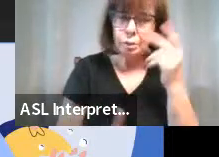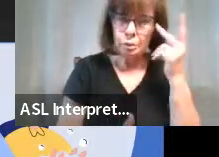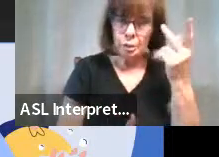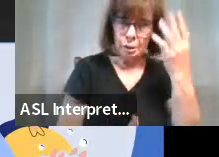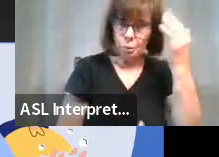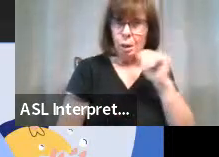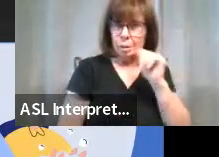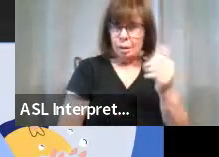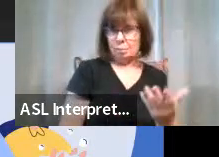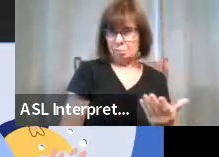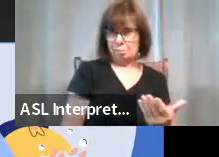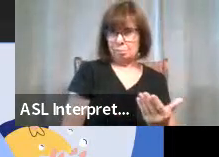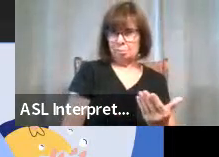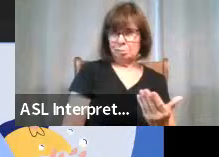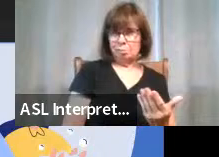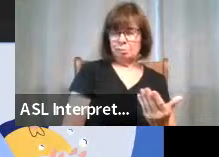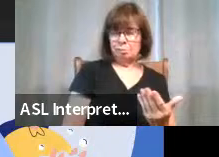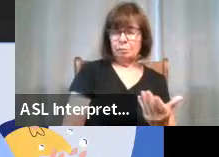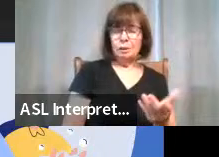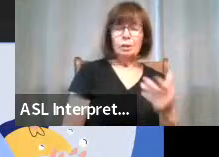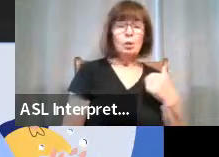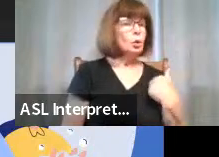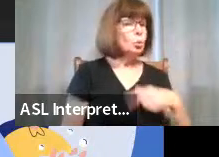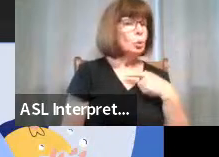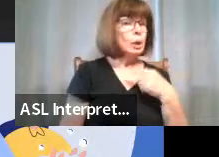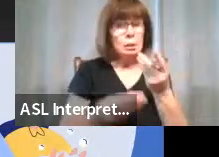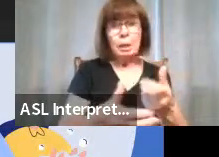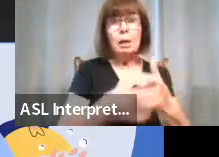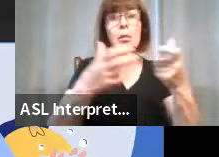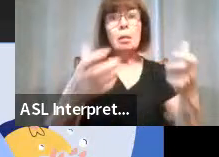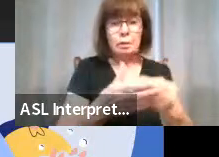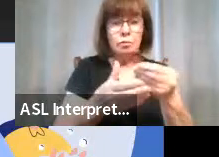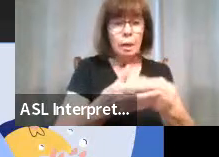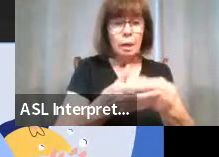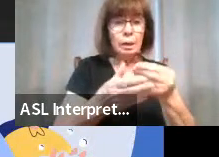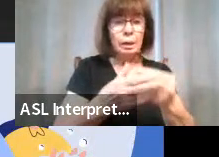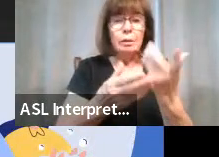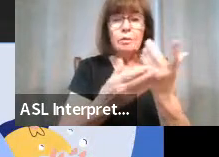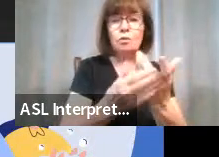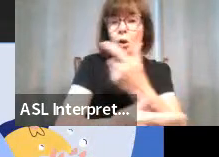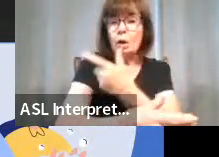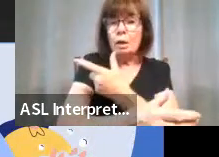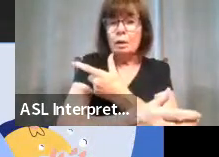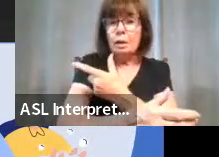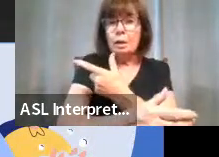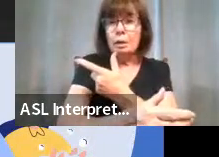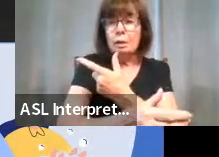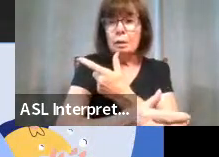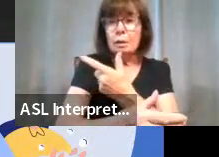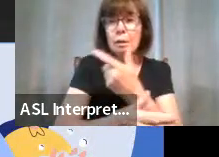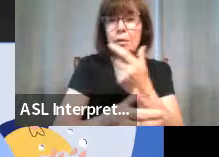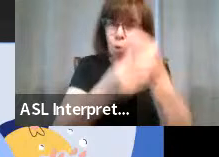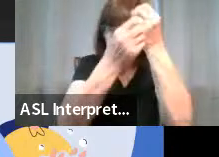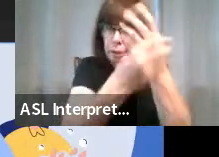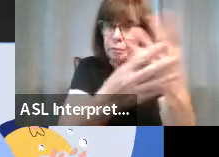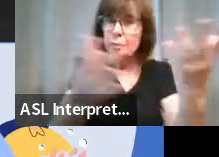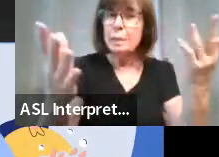we are spending a great deal of money and a great deal of effort in vaccinating, in messaging